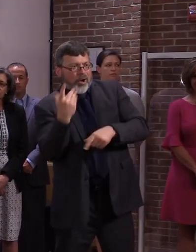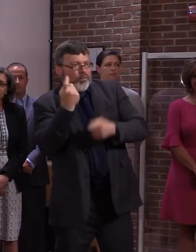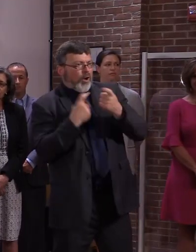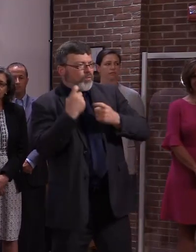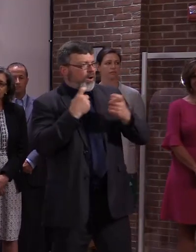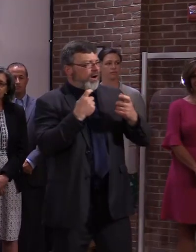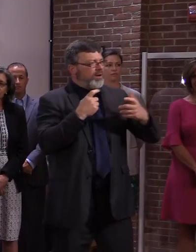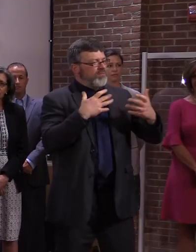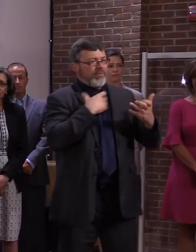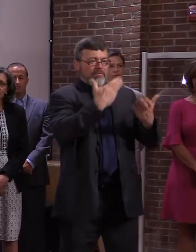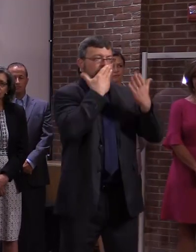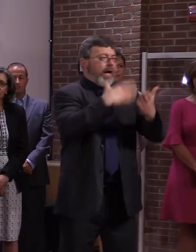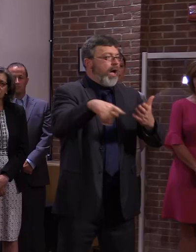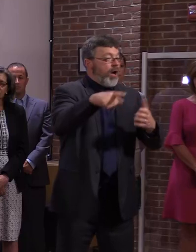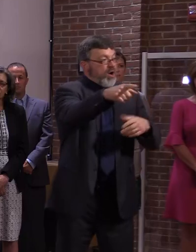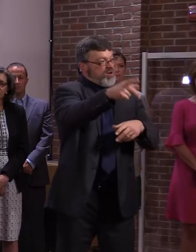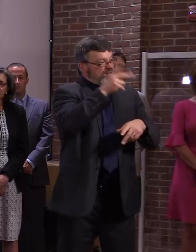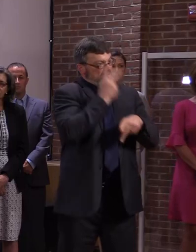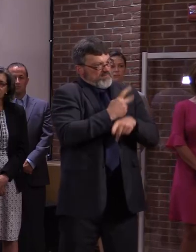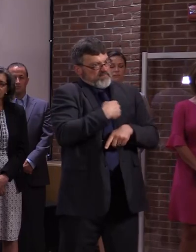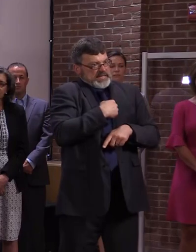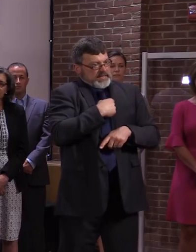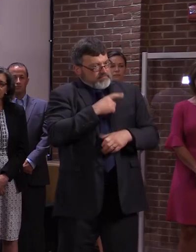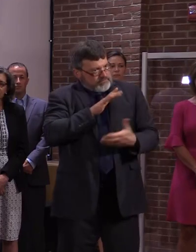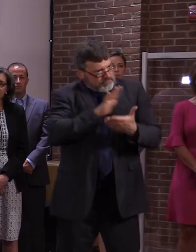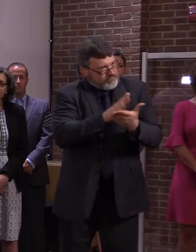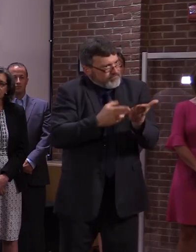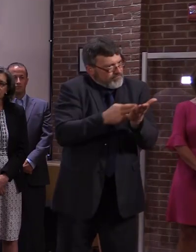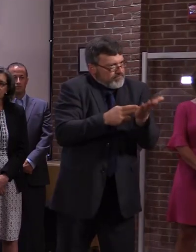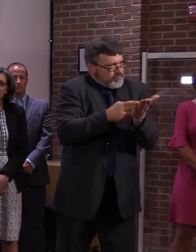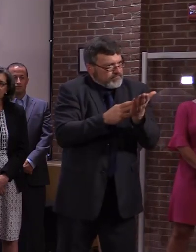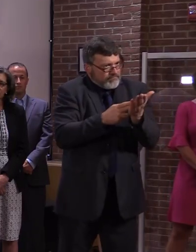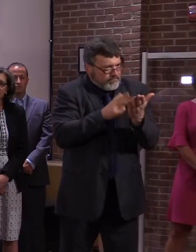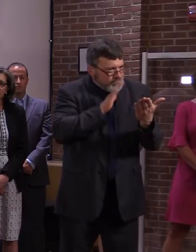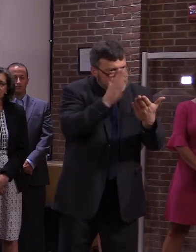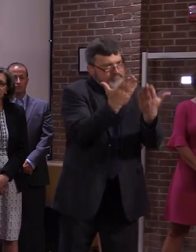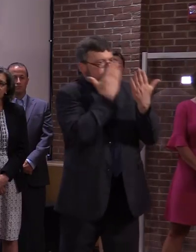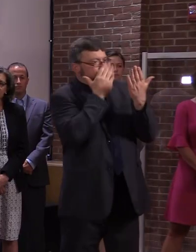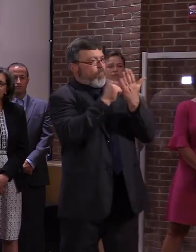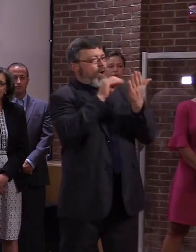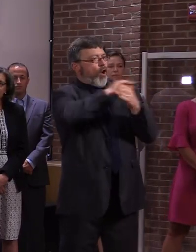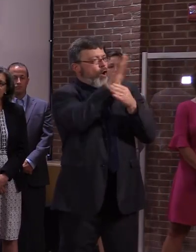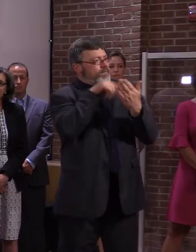kept Vermonters informed, and you held our feet to the fire.